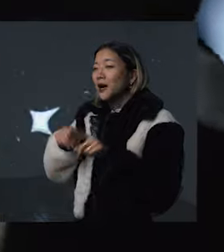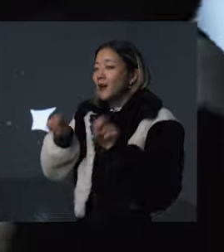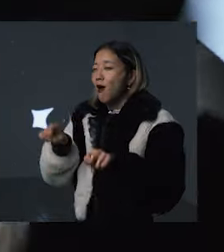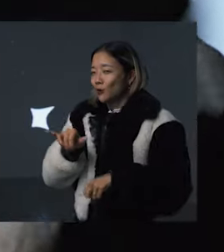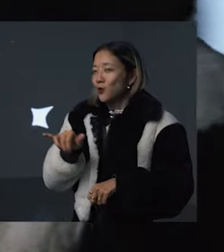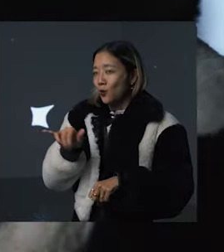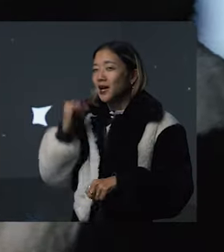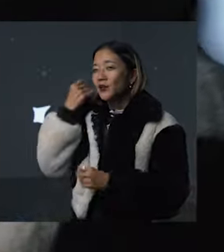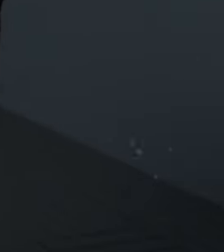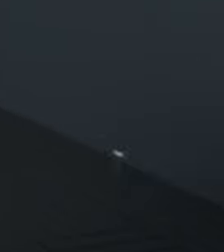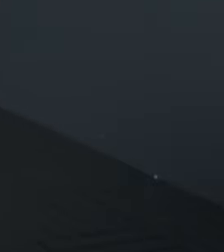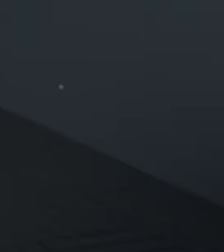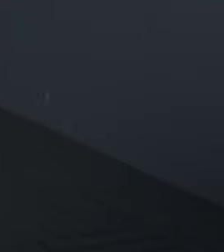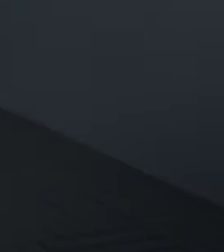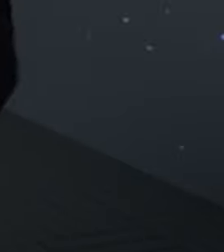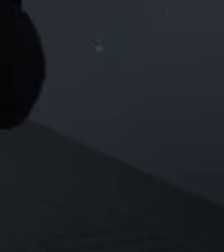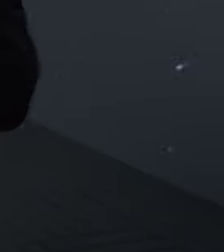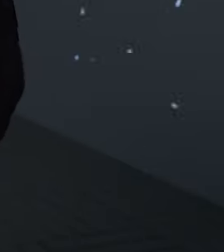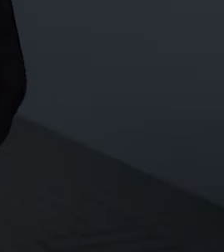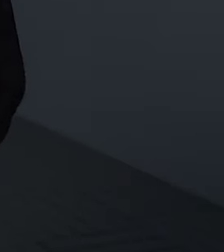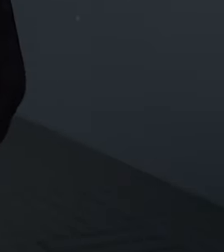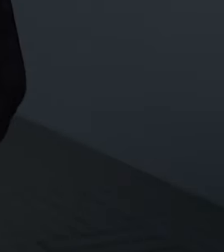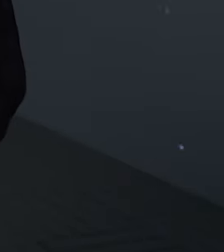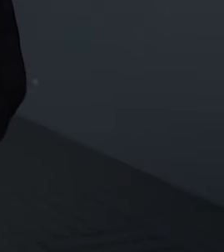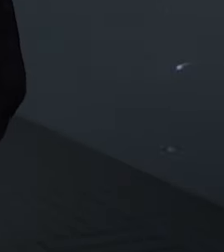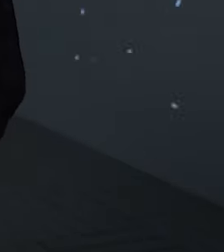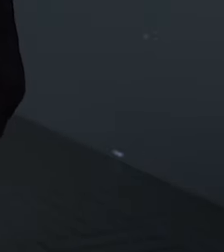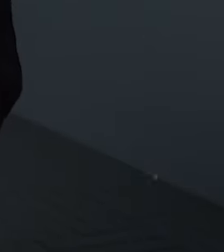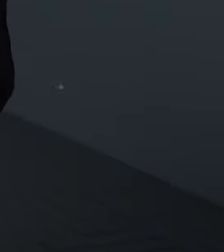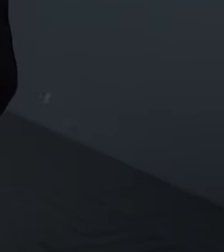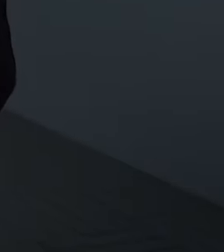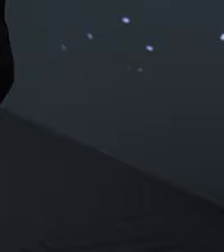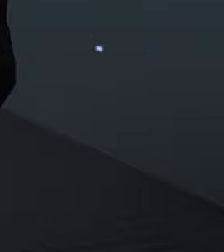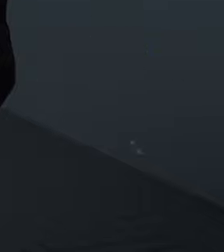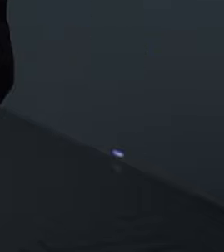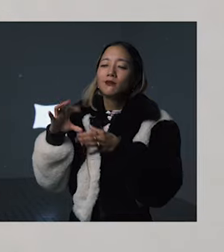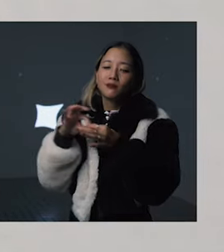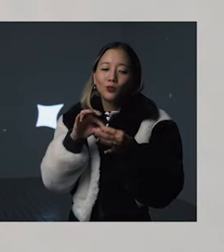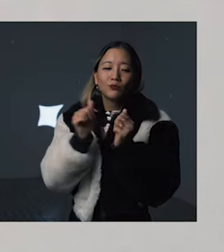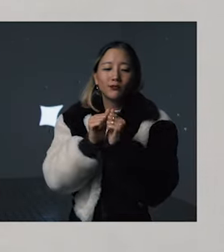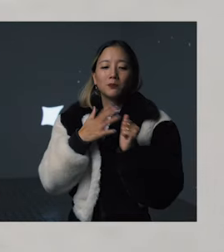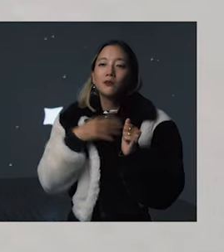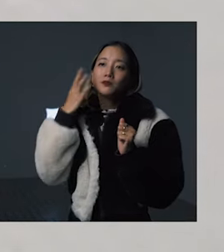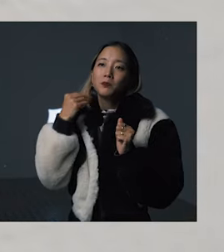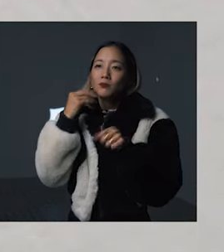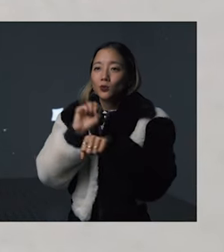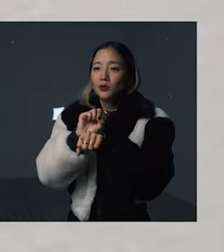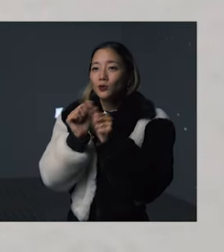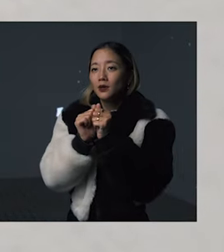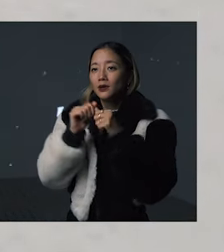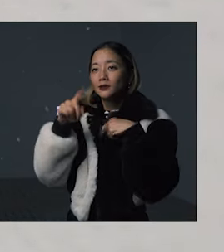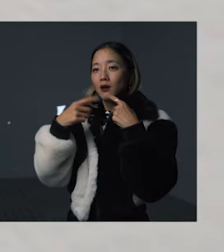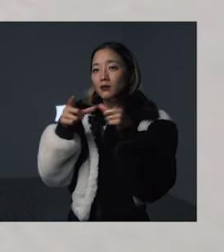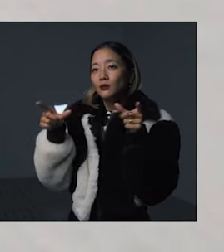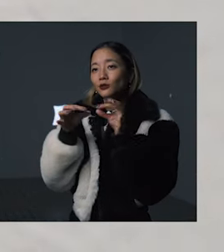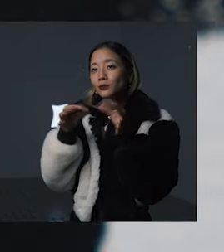a transcription can't. But I also might argue that when you read a transcription that can become a performance. This also speaks